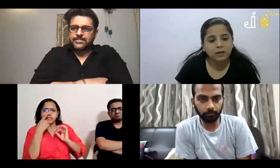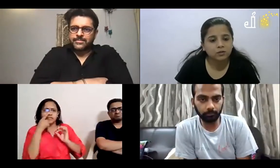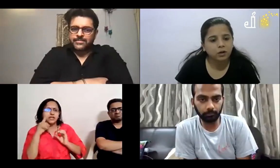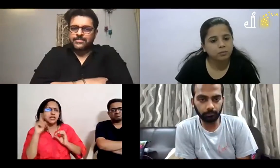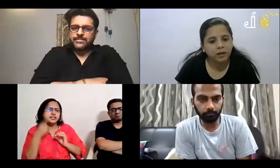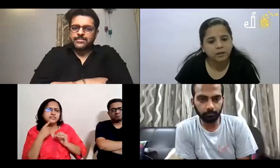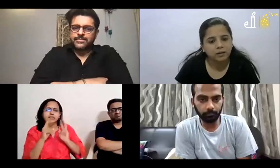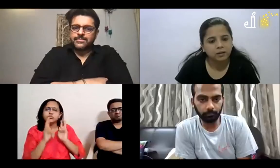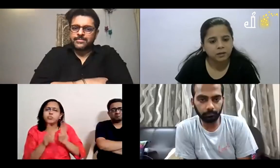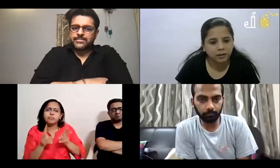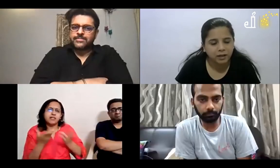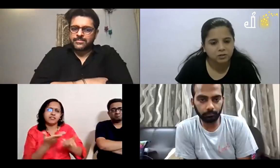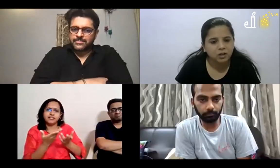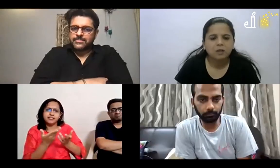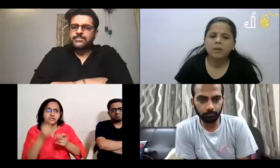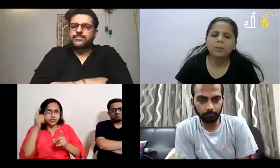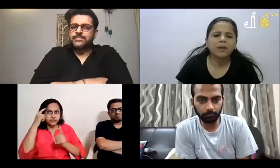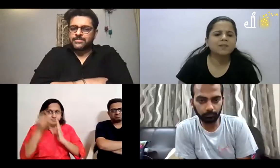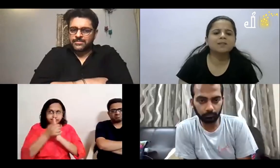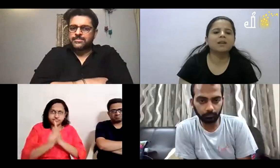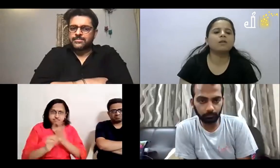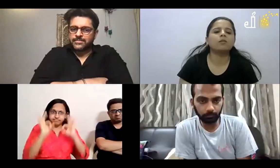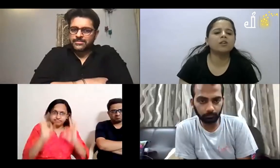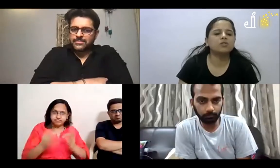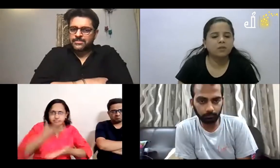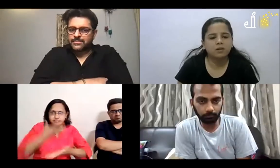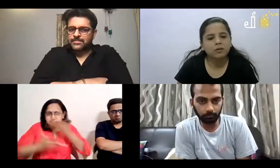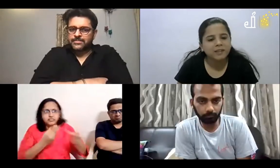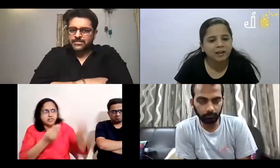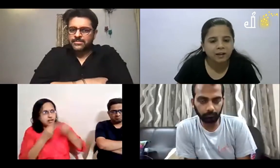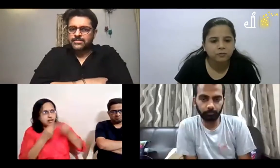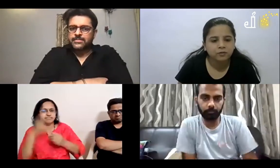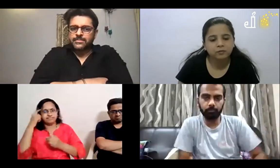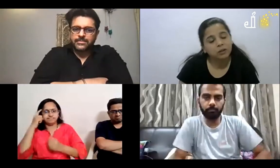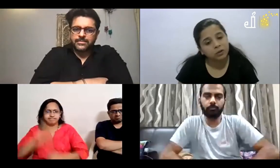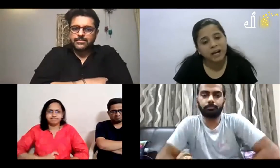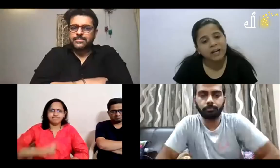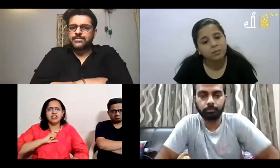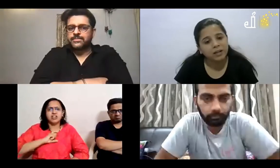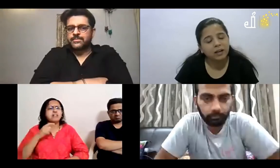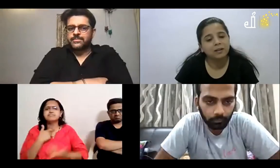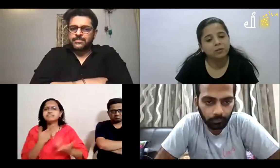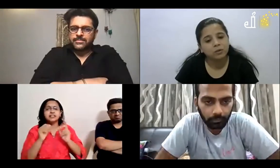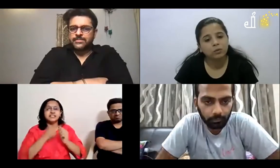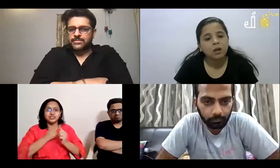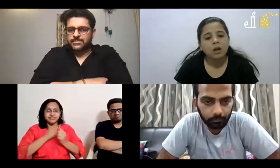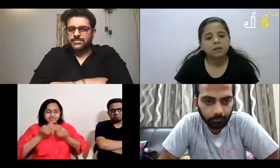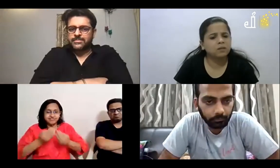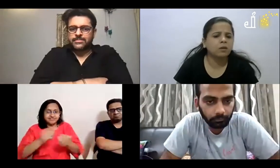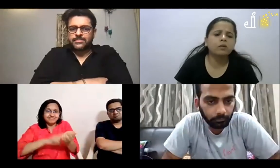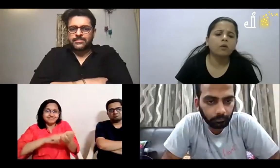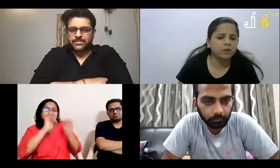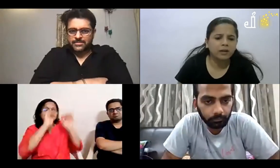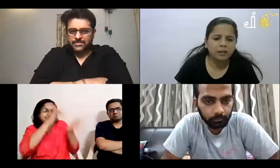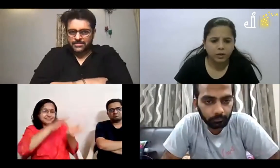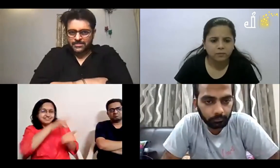I just got married in early age. My parents, they are not much aware, not skilled enough. If they could guide me and let me know, they were